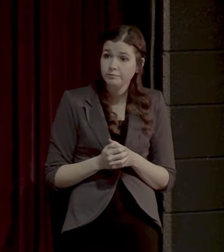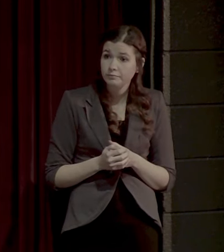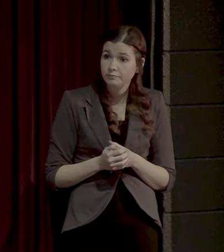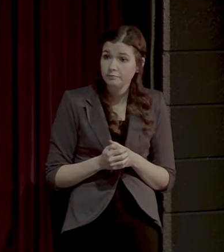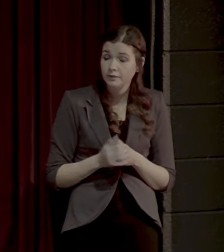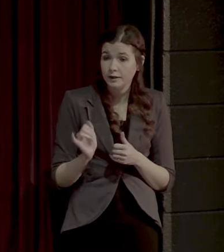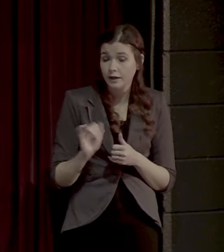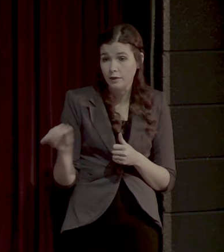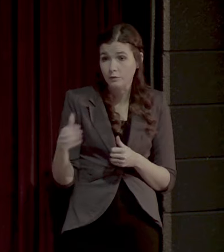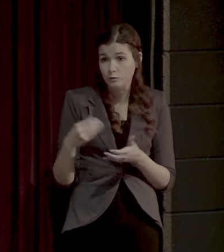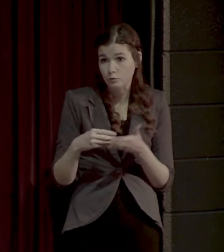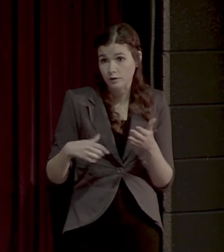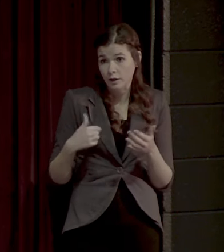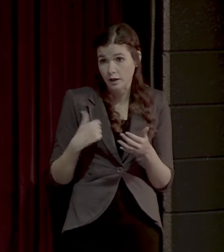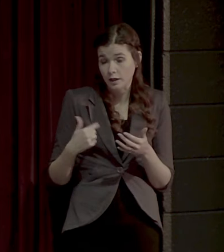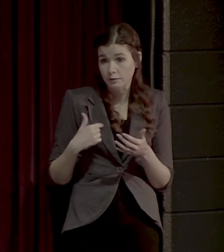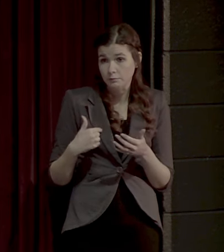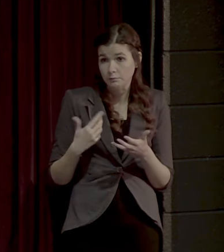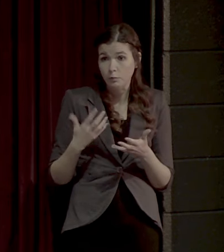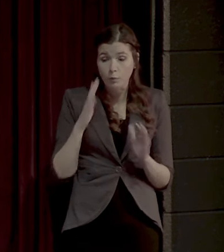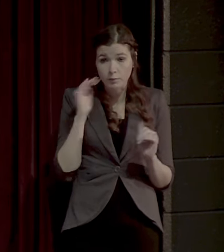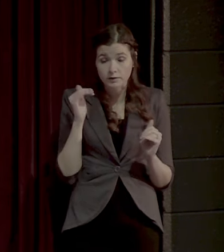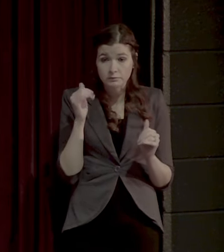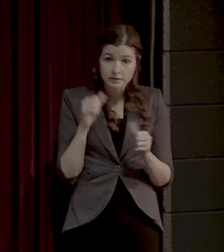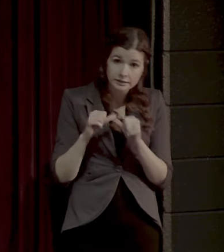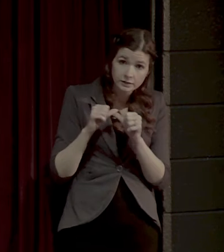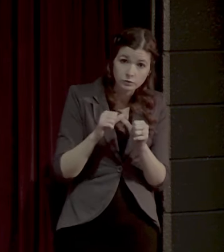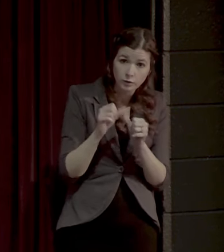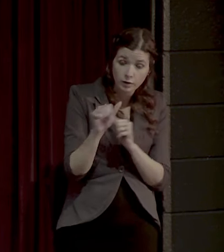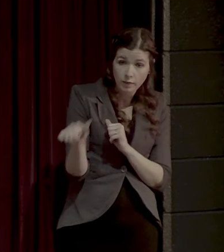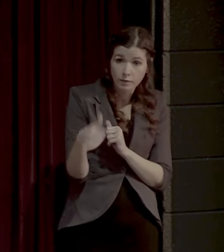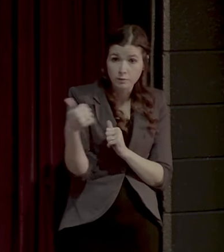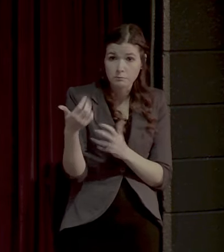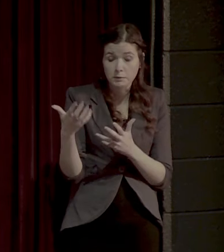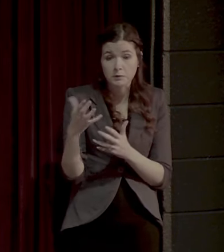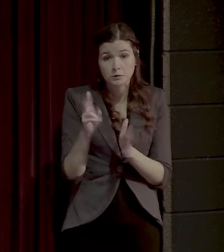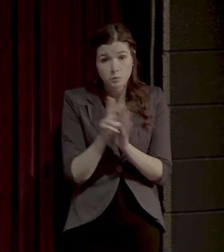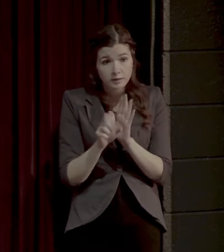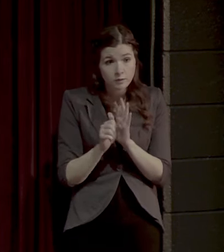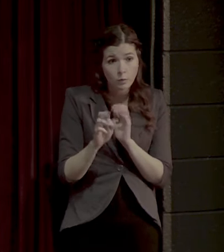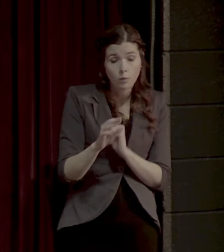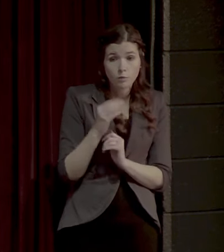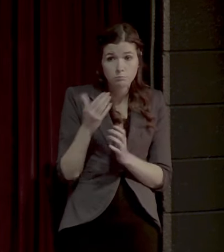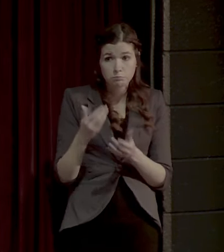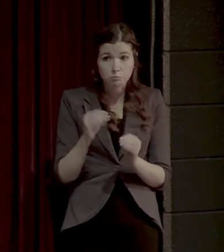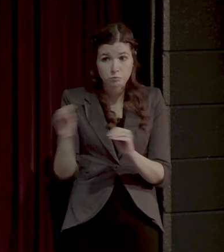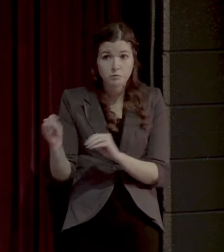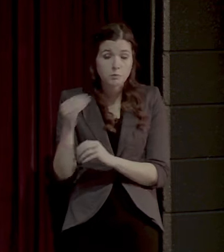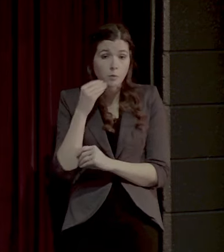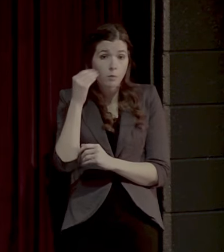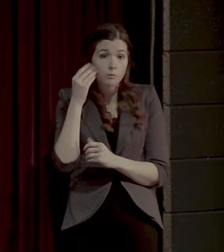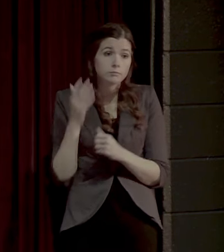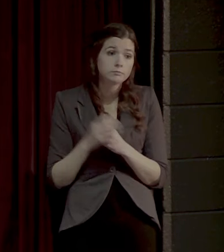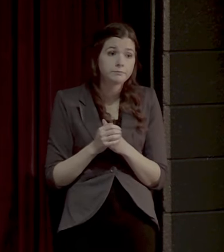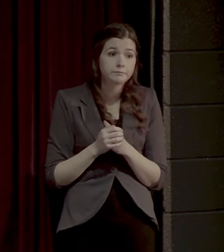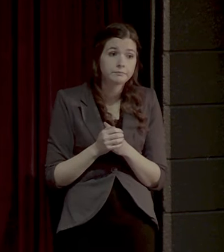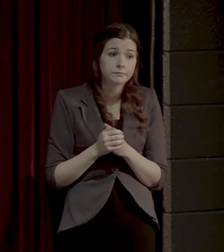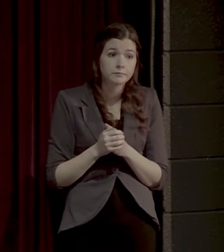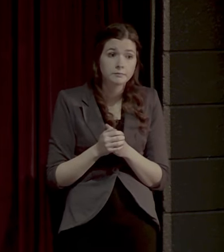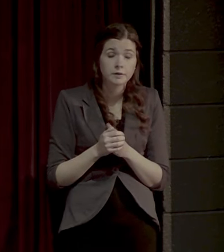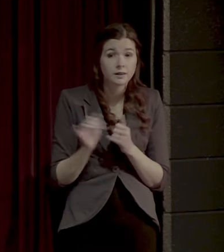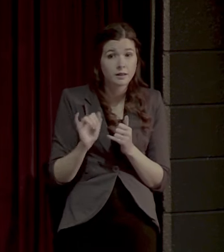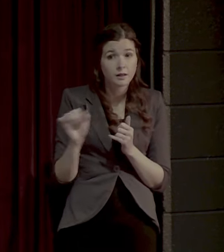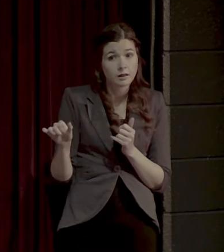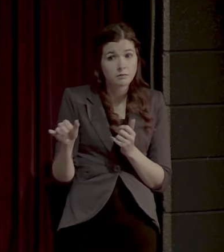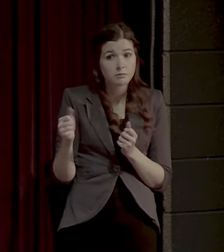Like many other students, I'm looking to further my education elsewhere, whether it be in the US or back home. And like most,